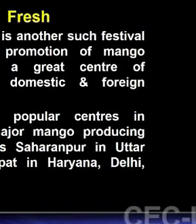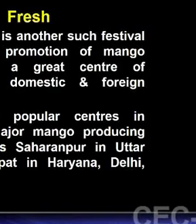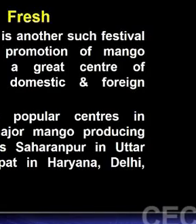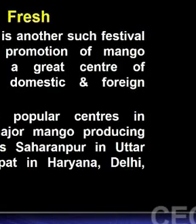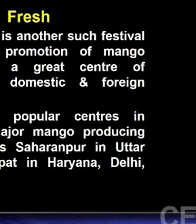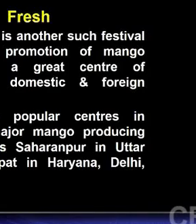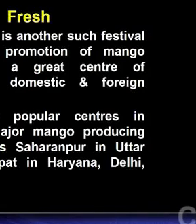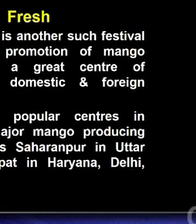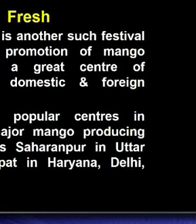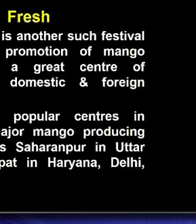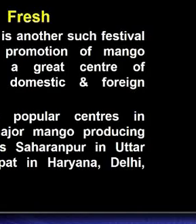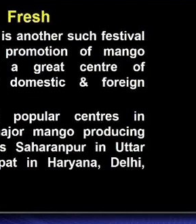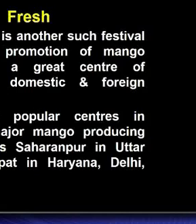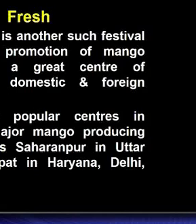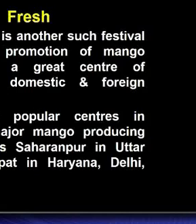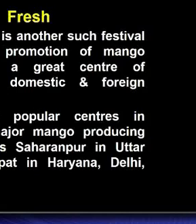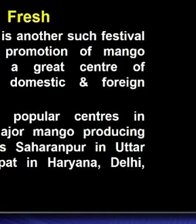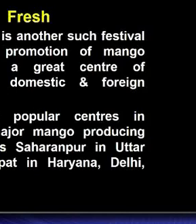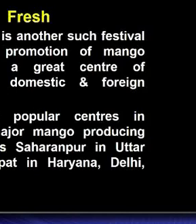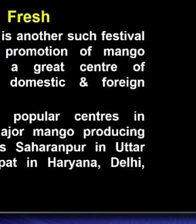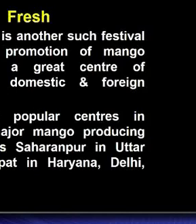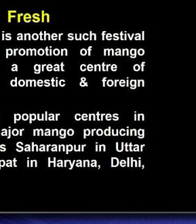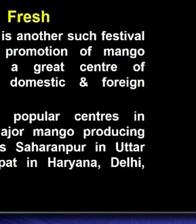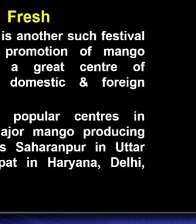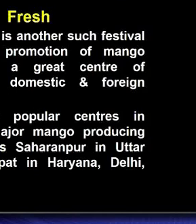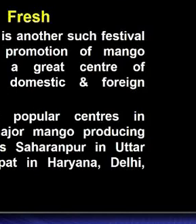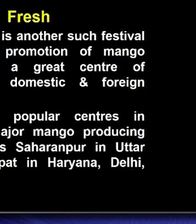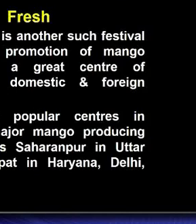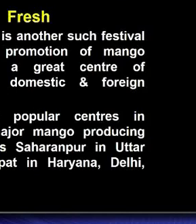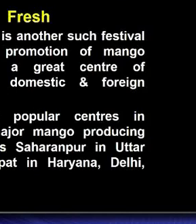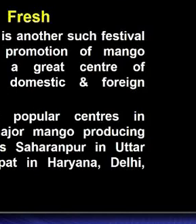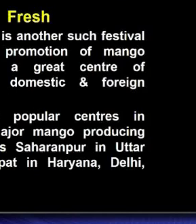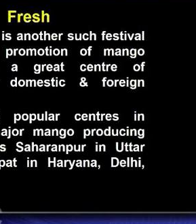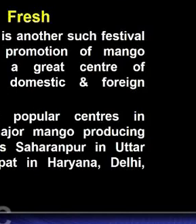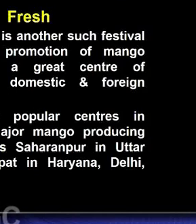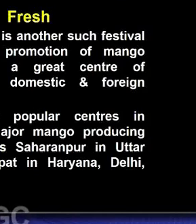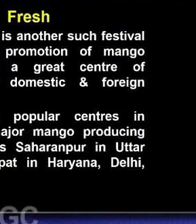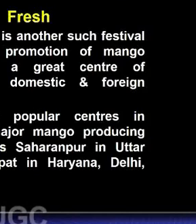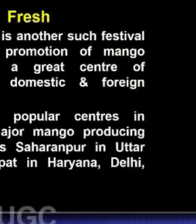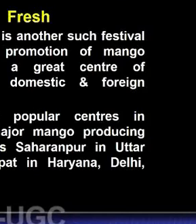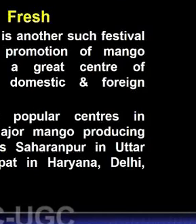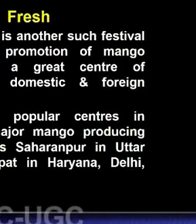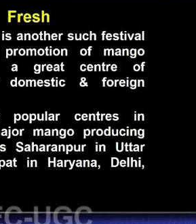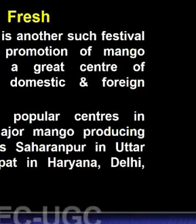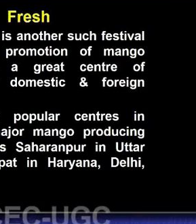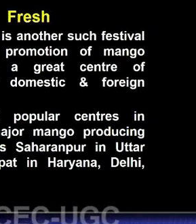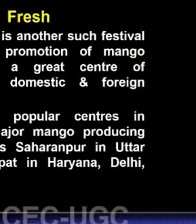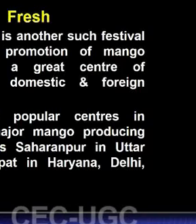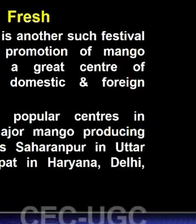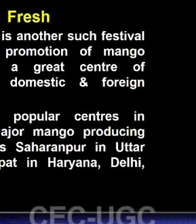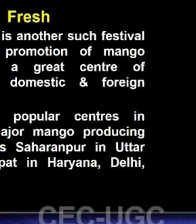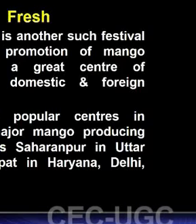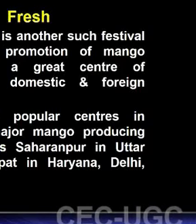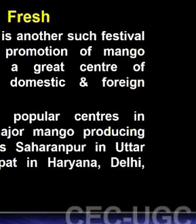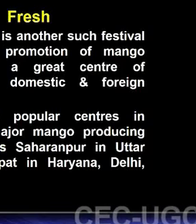and how it helps in the promotion of the mango cultivation and a great center of attraction for the domestic and the foreign visitors